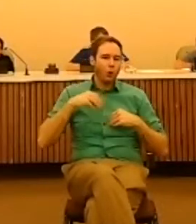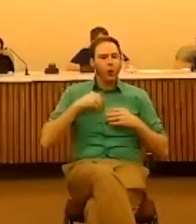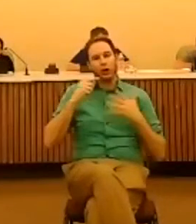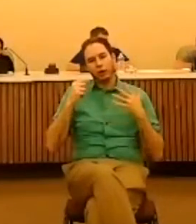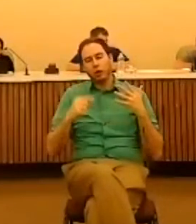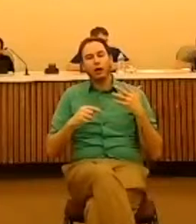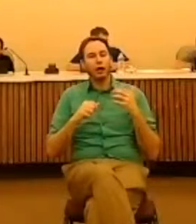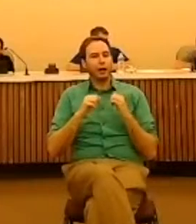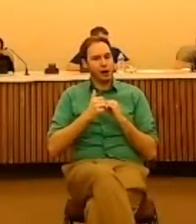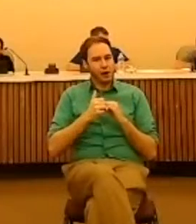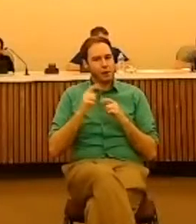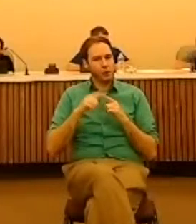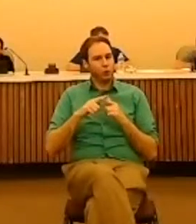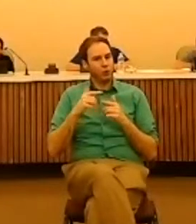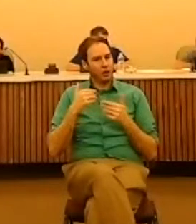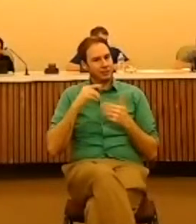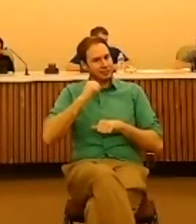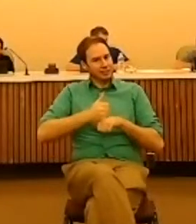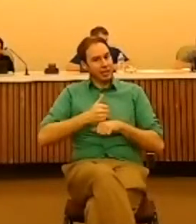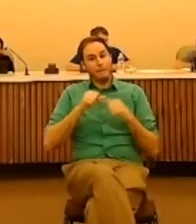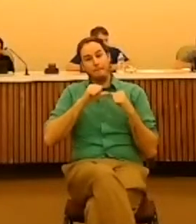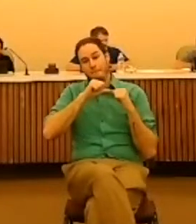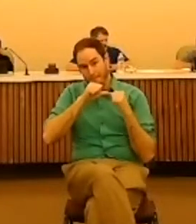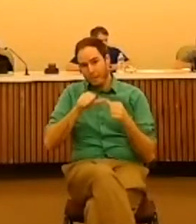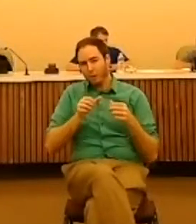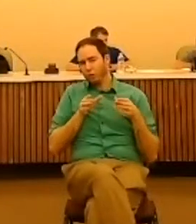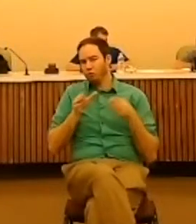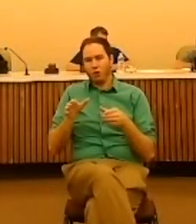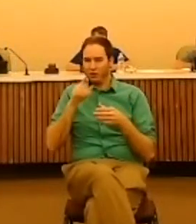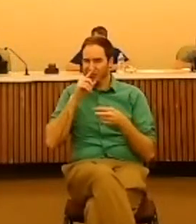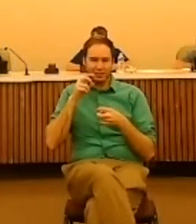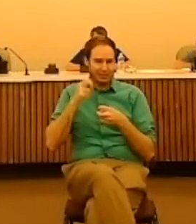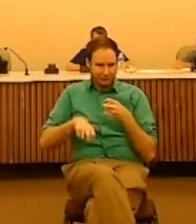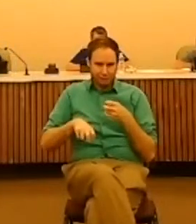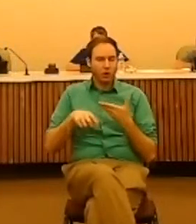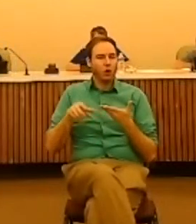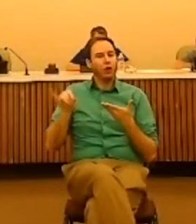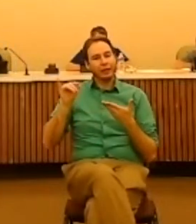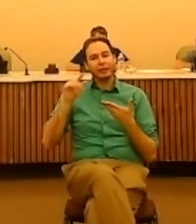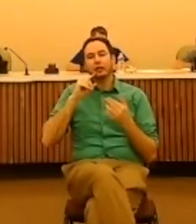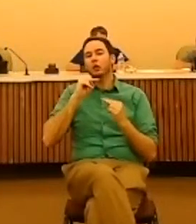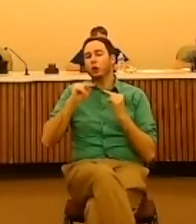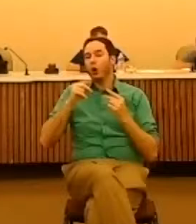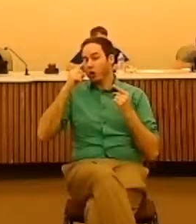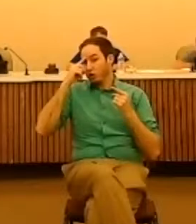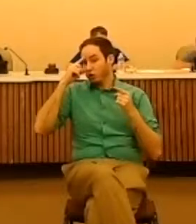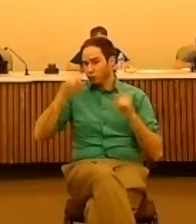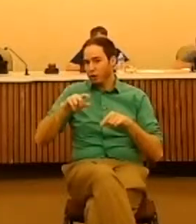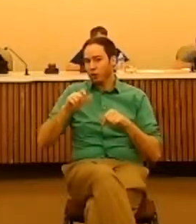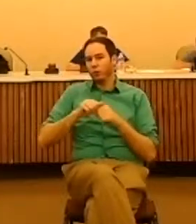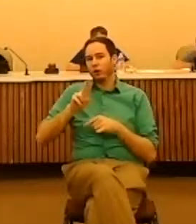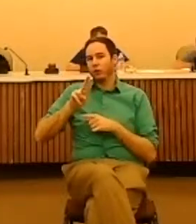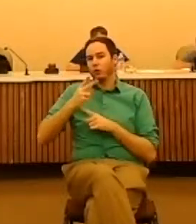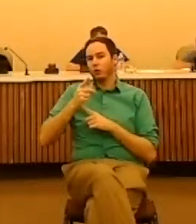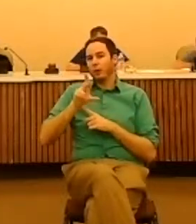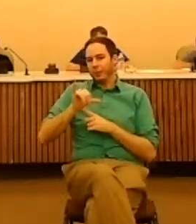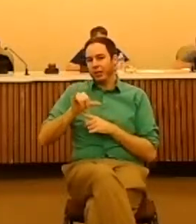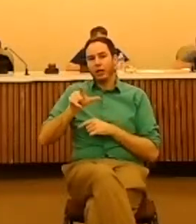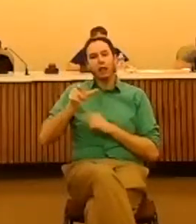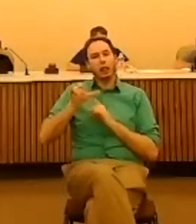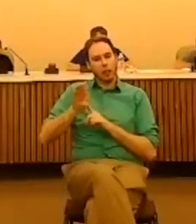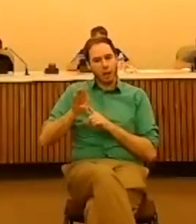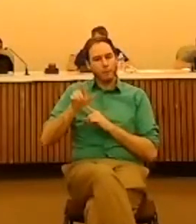getting that permanent access through there was difficult. They worked a deal out with the rugby